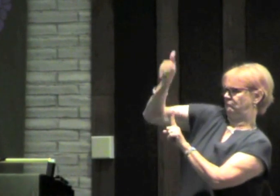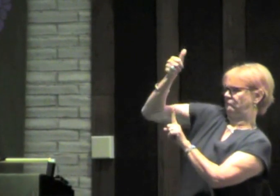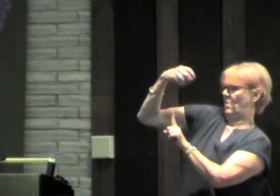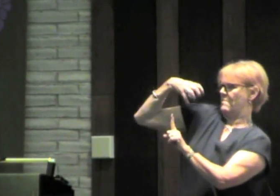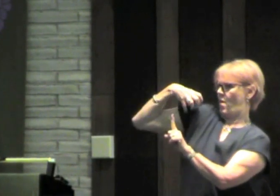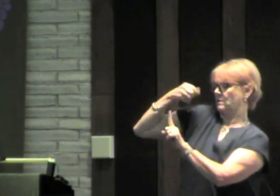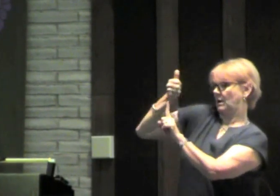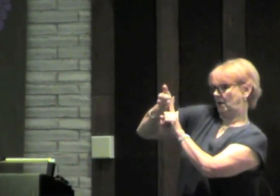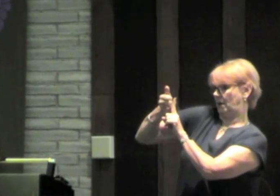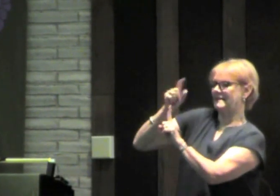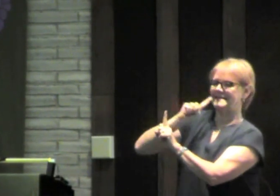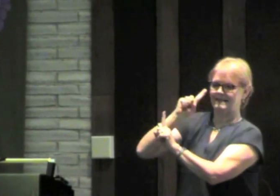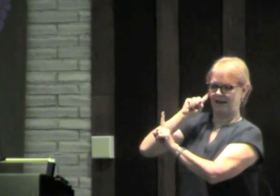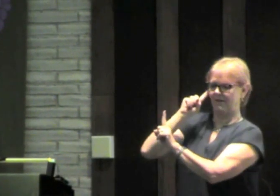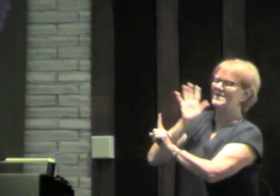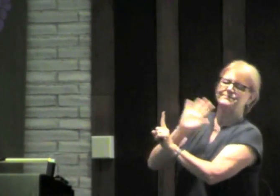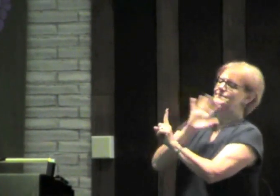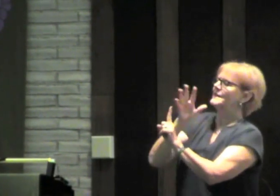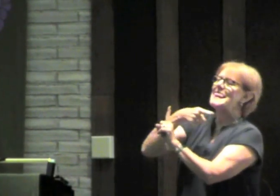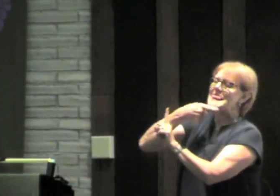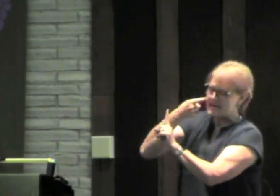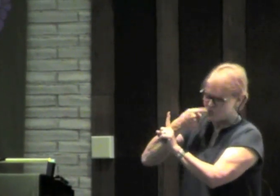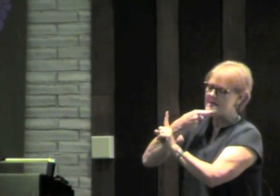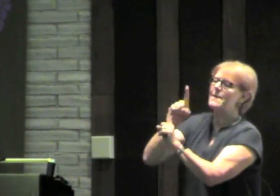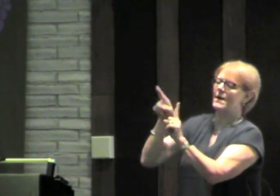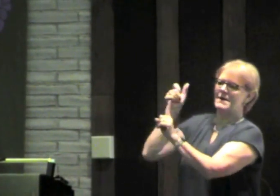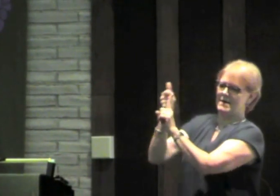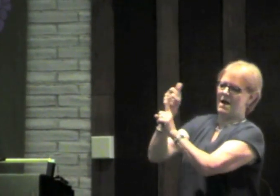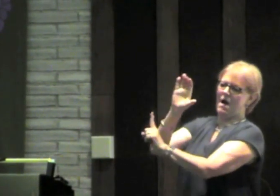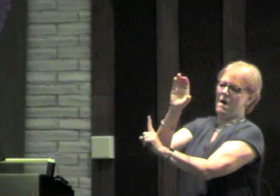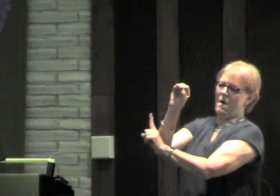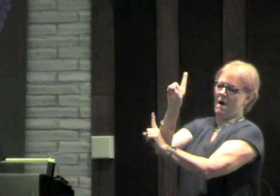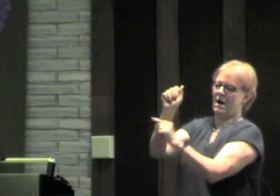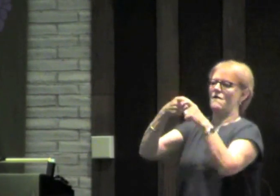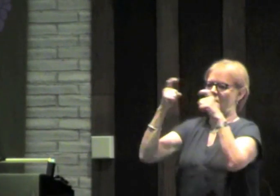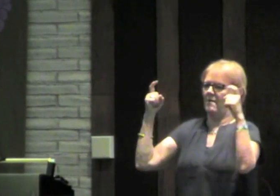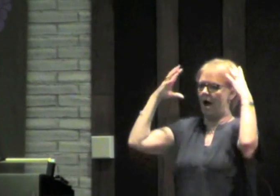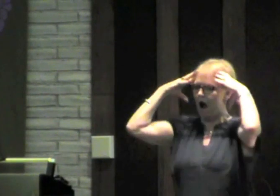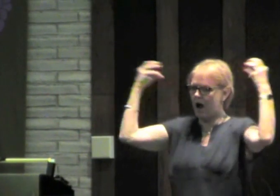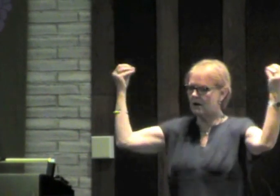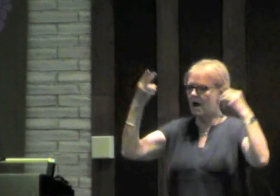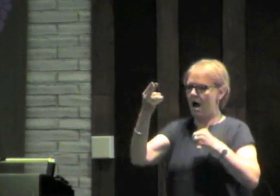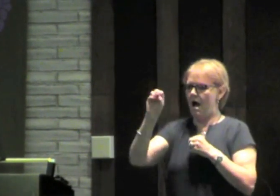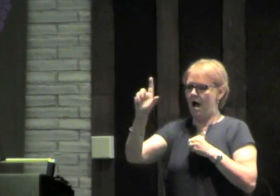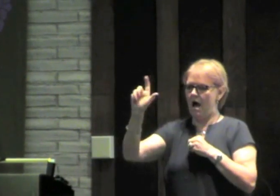You know, the travel agency director was hearing, but she was